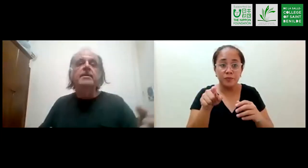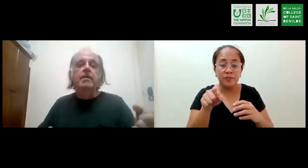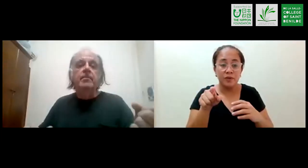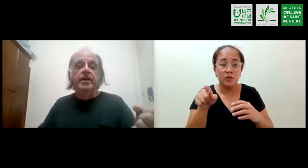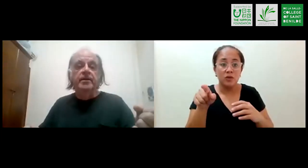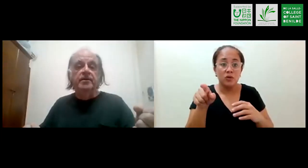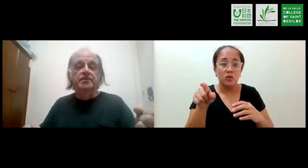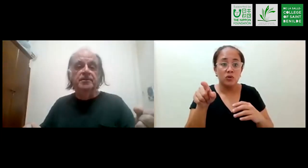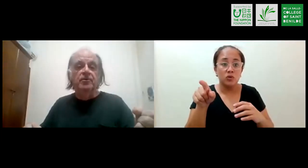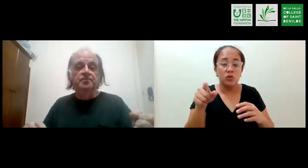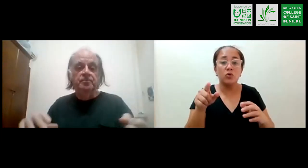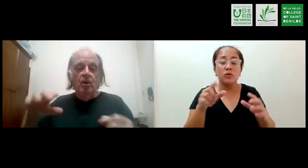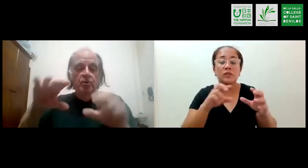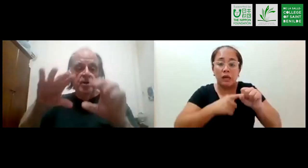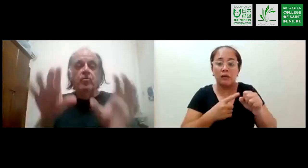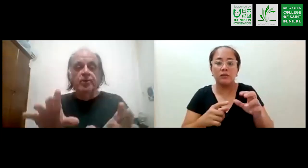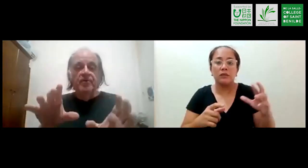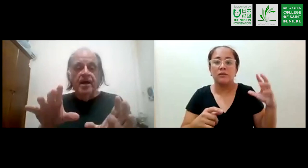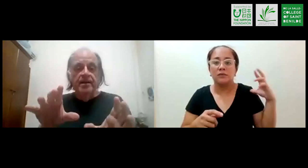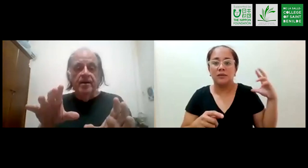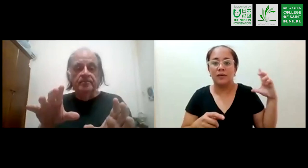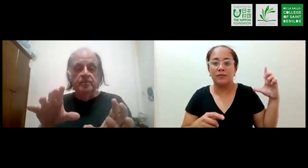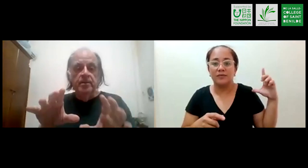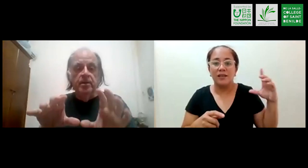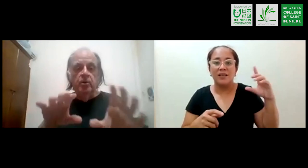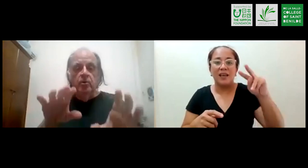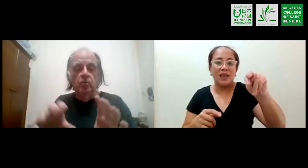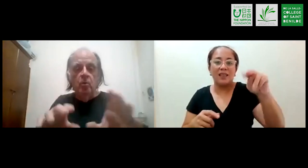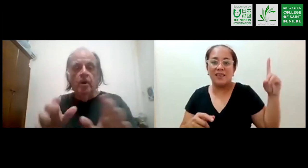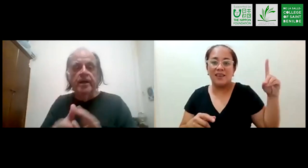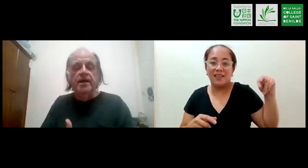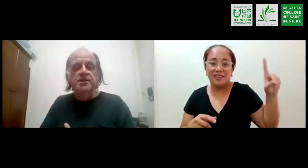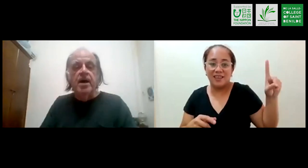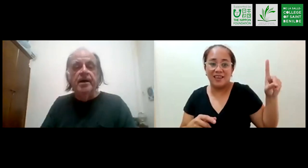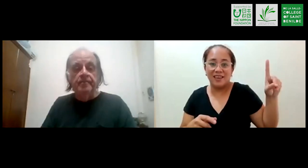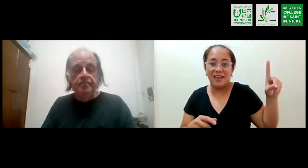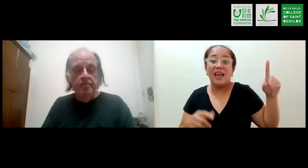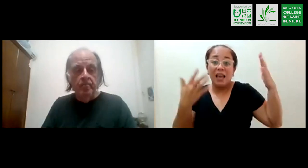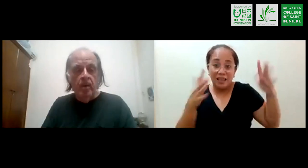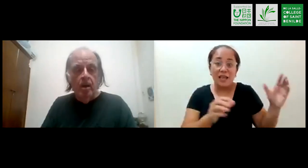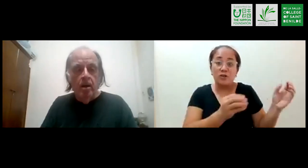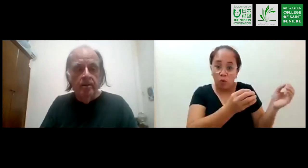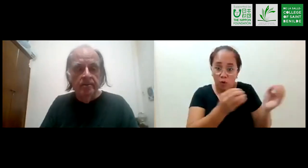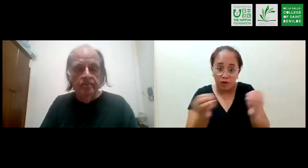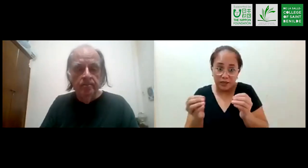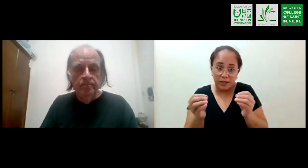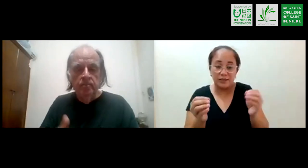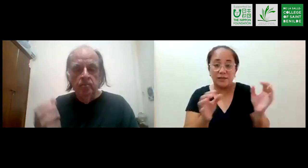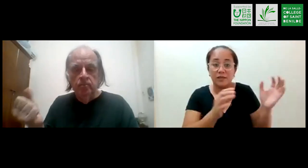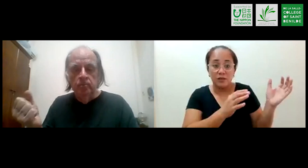the non-dominant hand now. So you take what you've got now and then you organize by